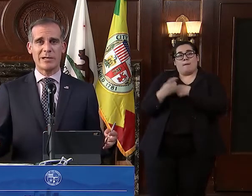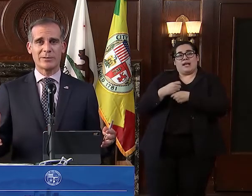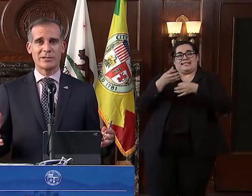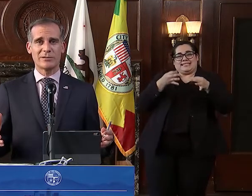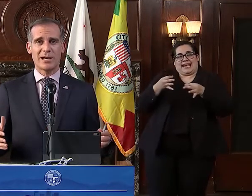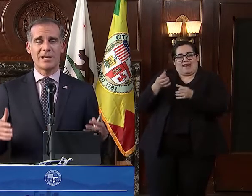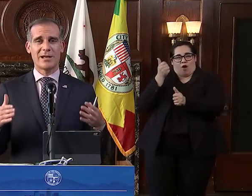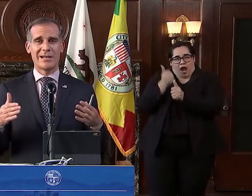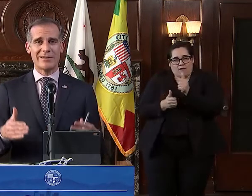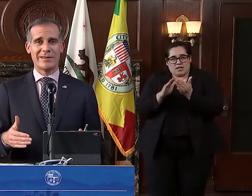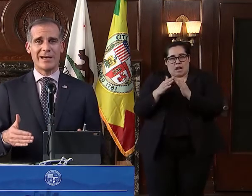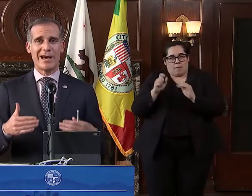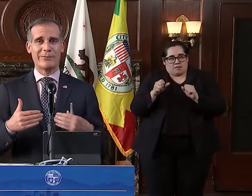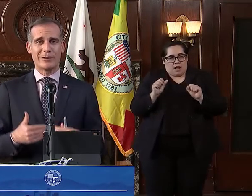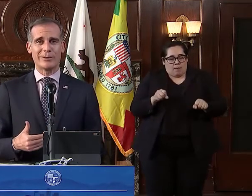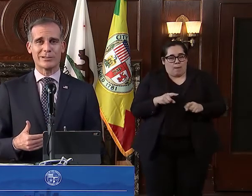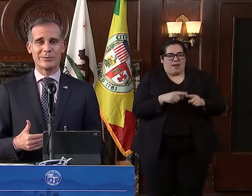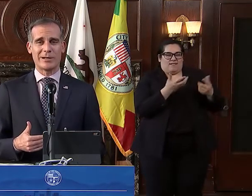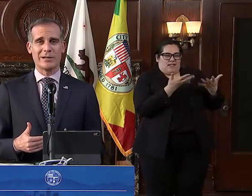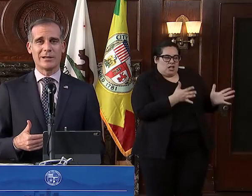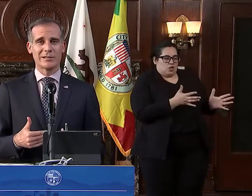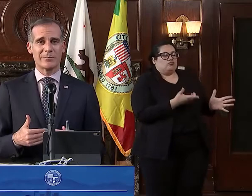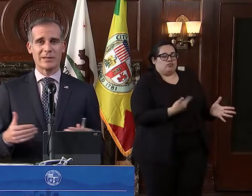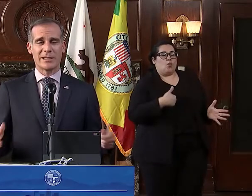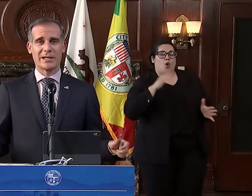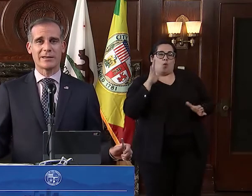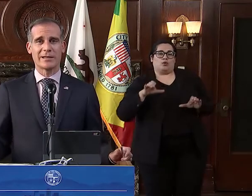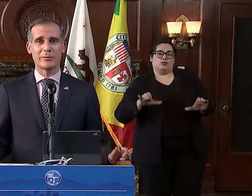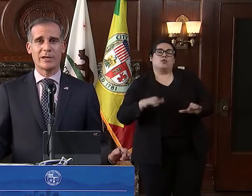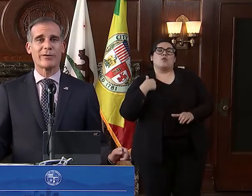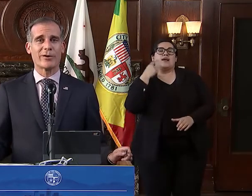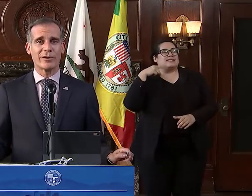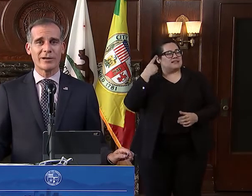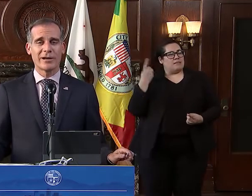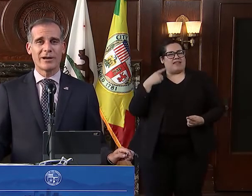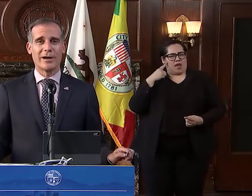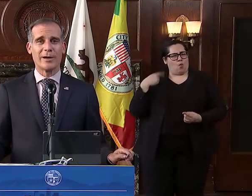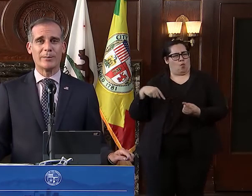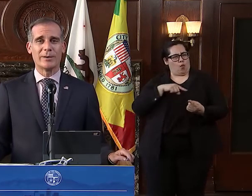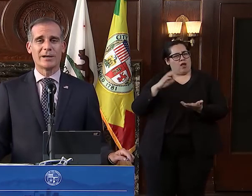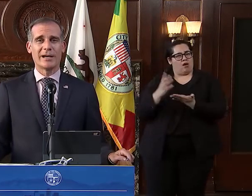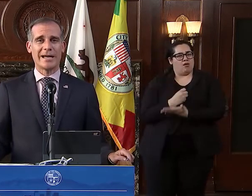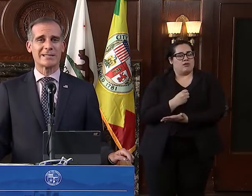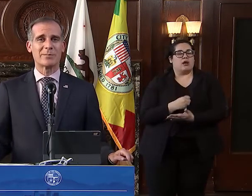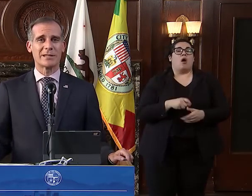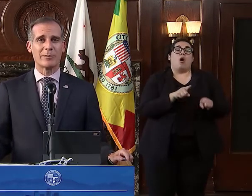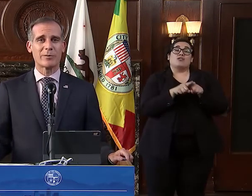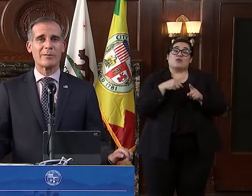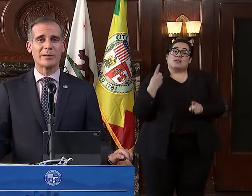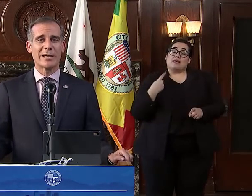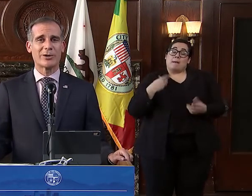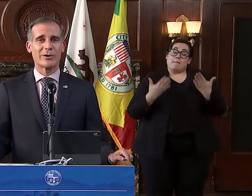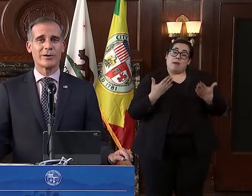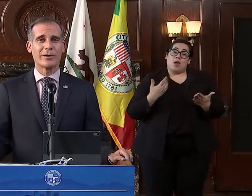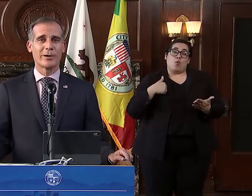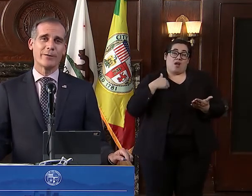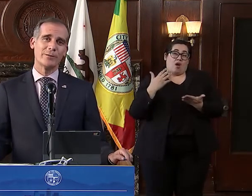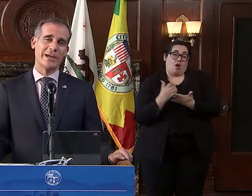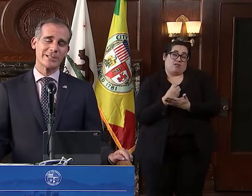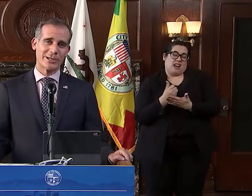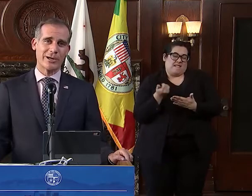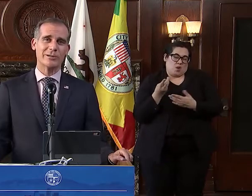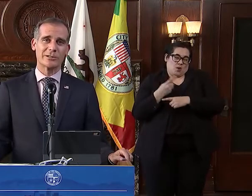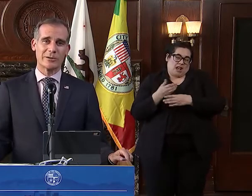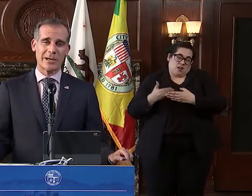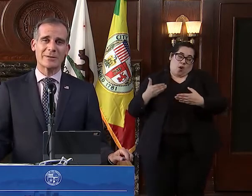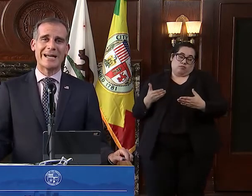city to be able to do that. Now that they have, we will as well. Something that I think we have earned, and something that we probably had earned a few